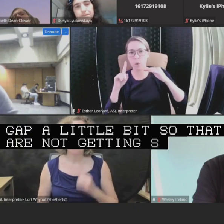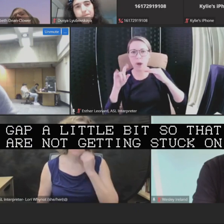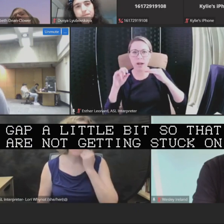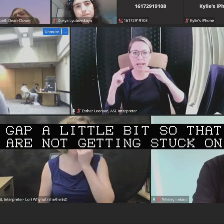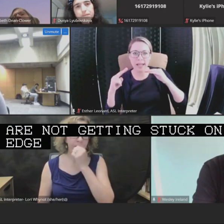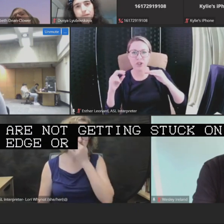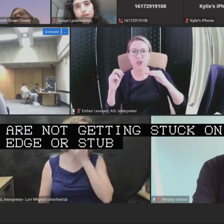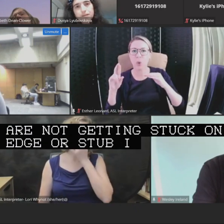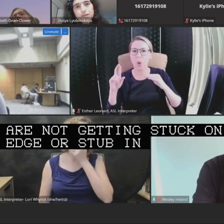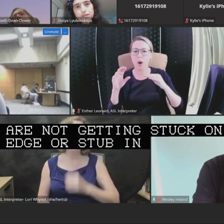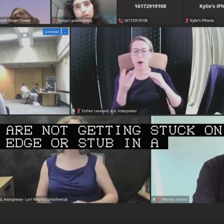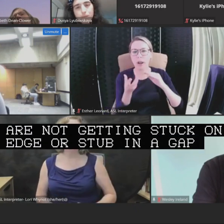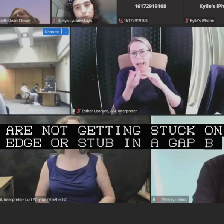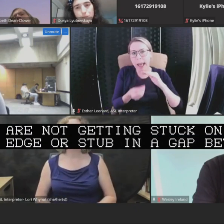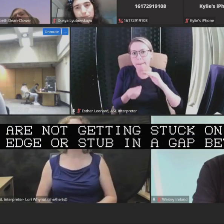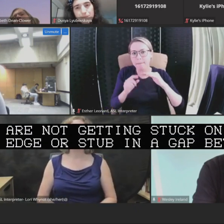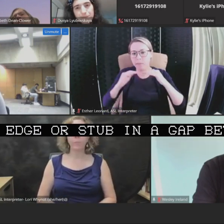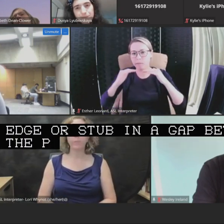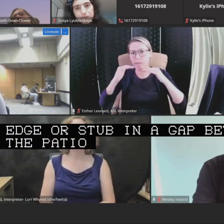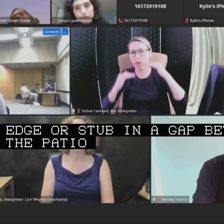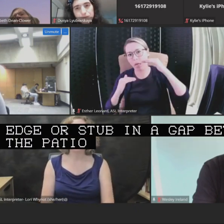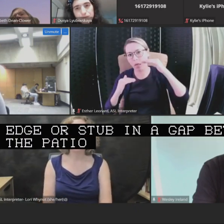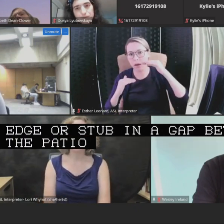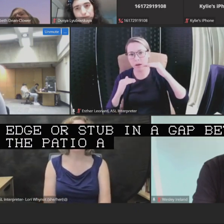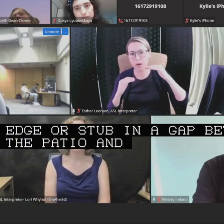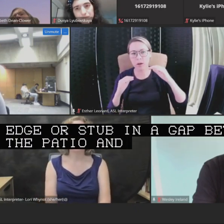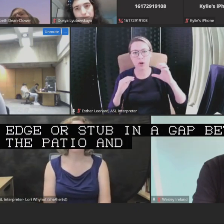between the patio and the curb,